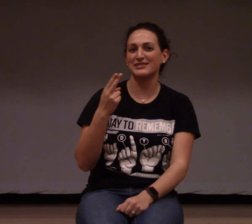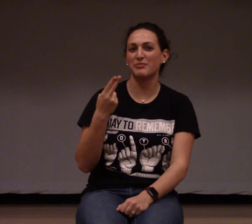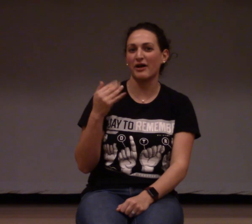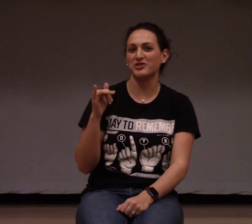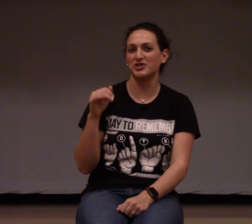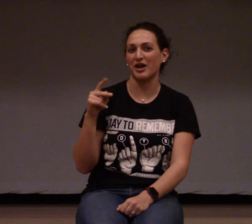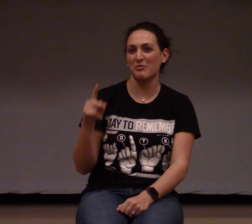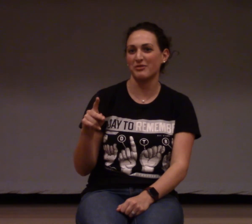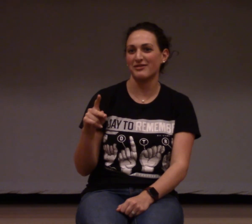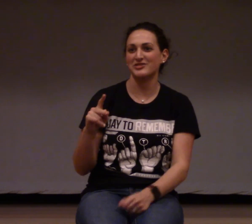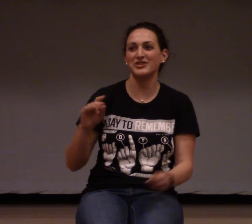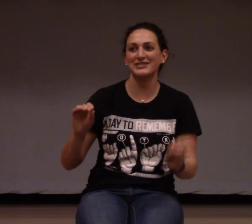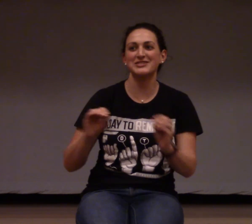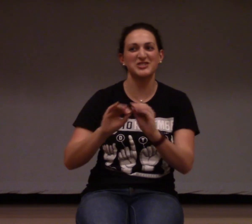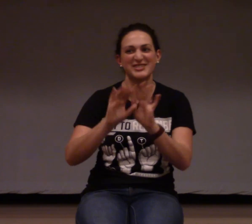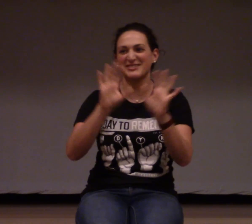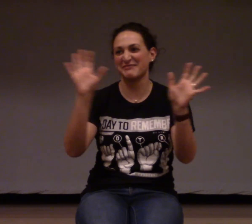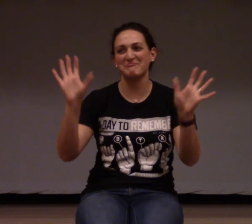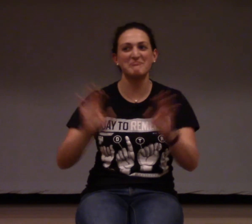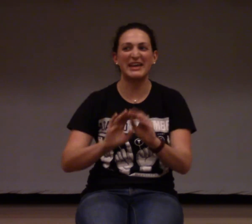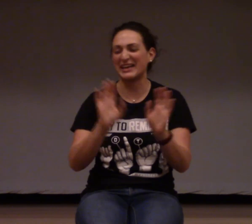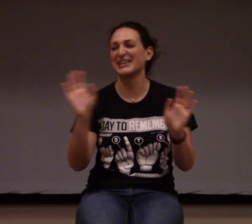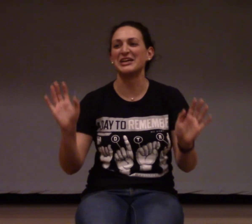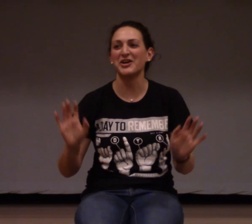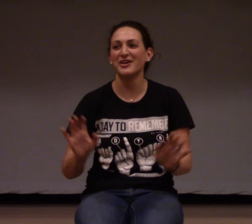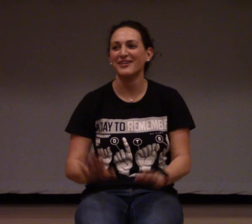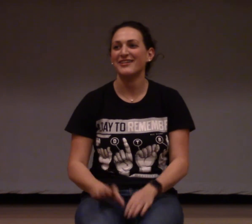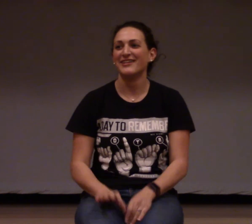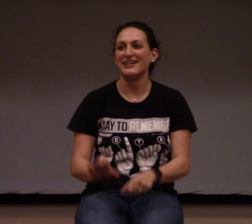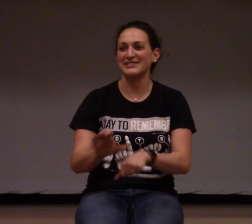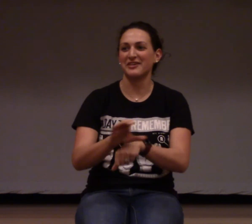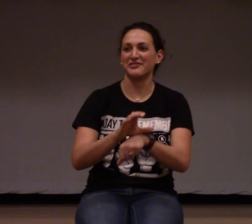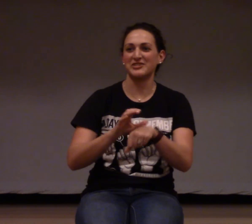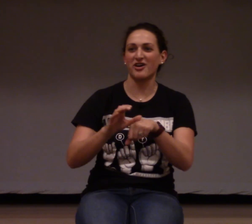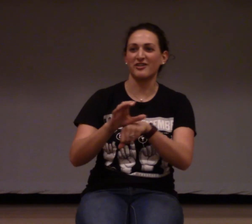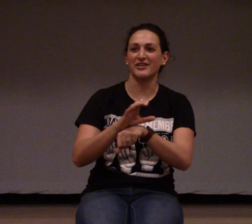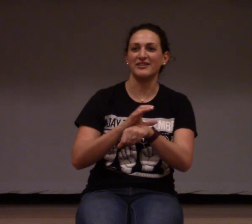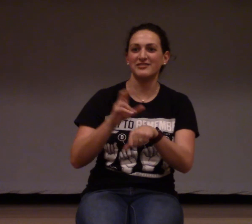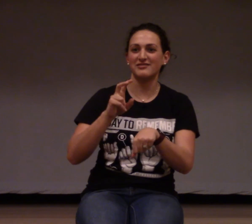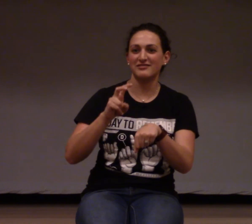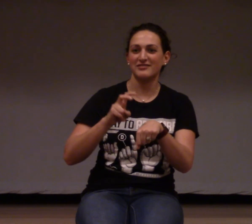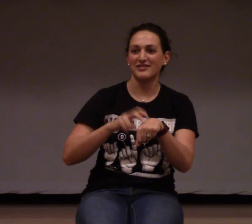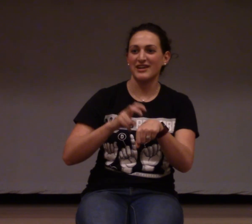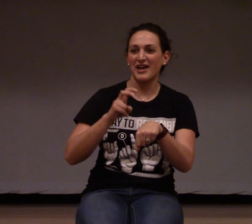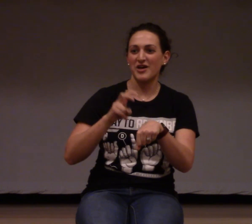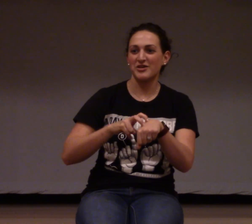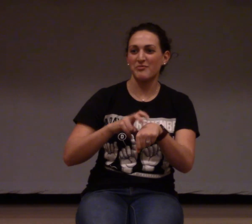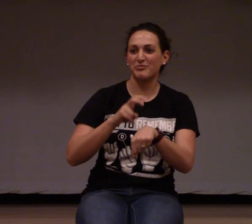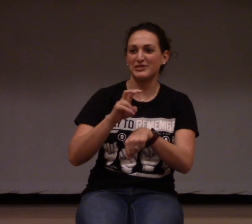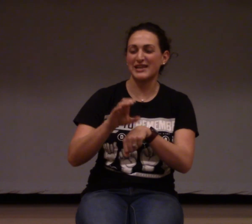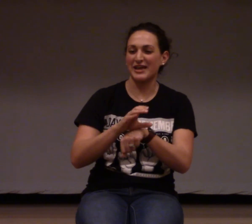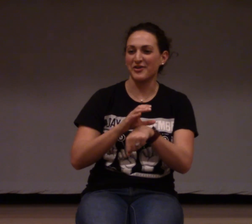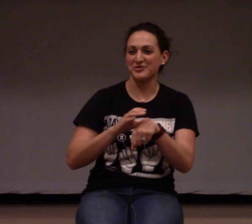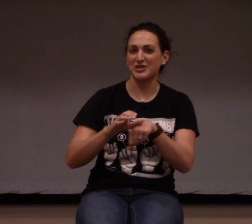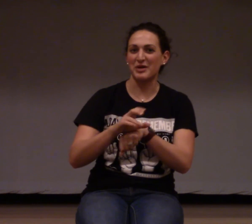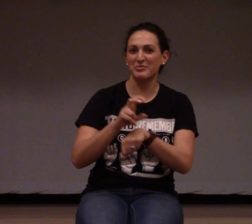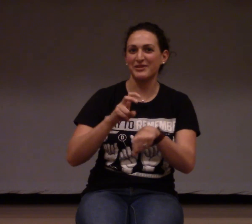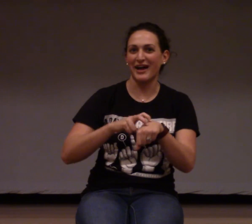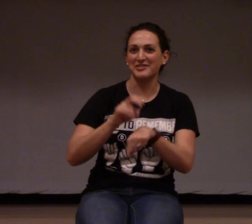spell chip, just to make it clear. Instead of a chocolate So it's not those chocolate-covered chips. potato chip, yeah,